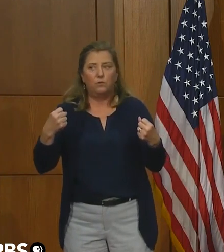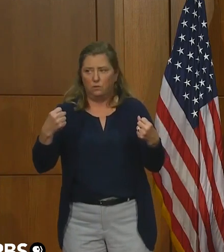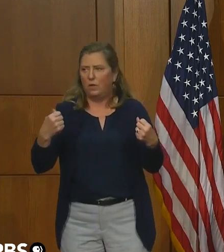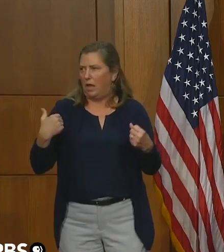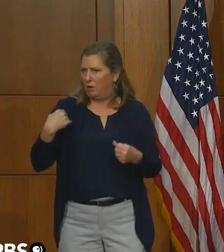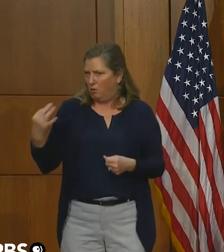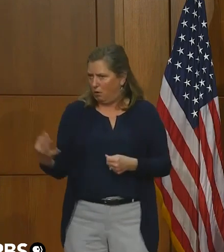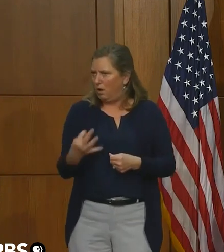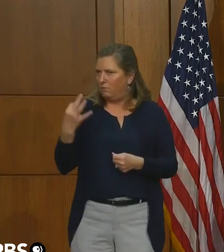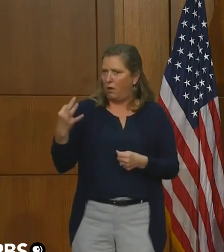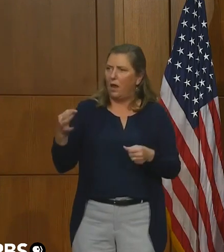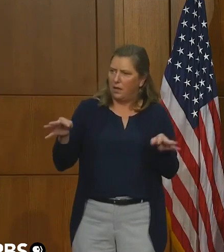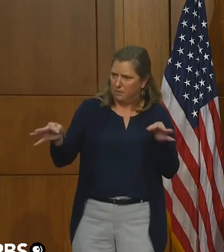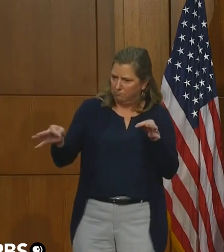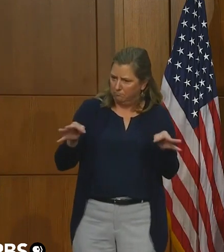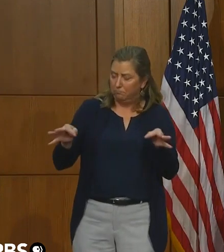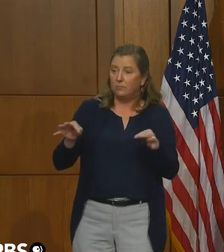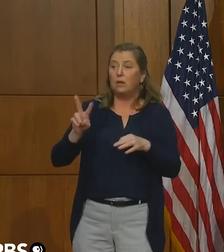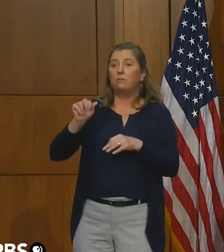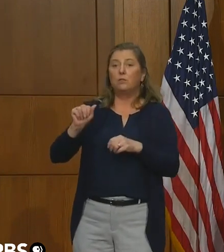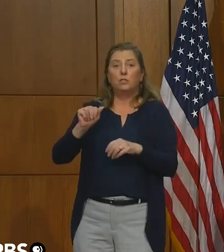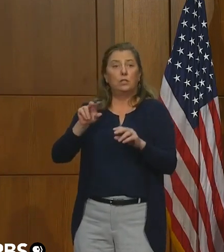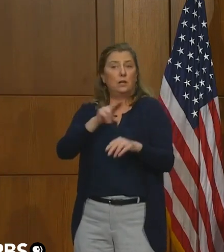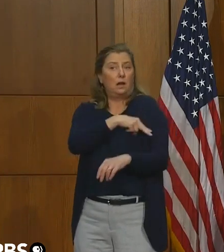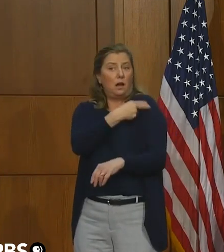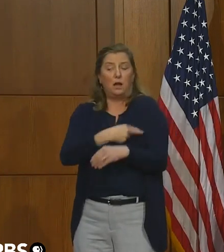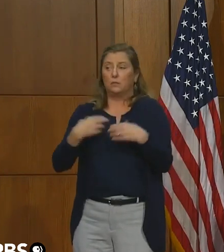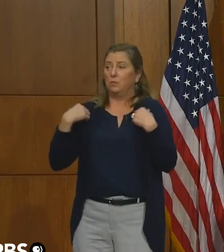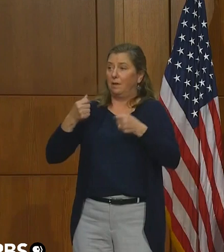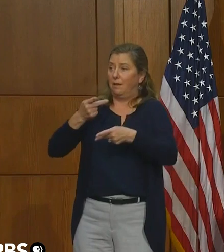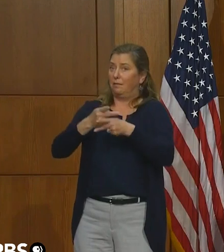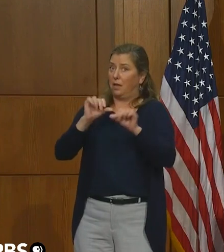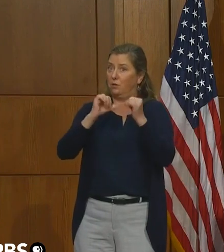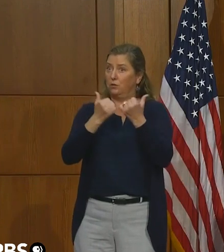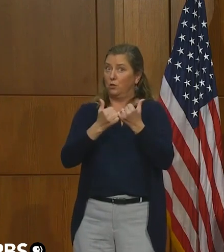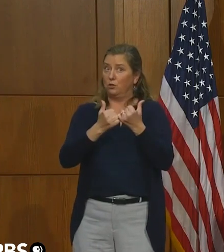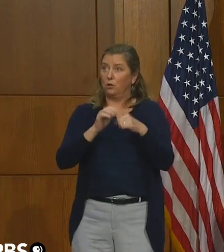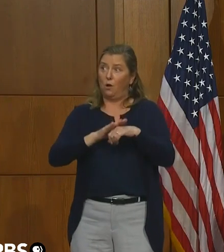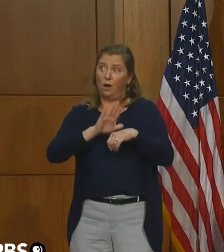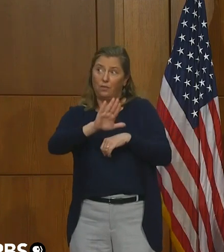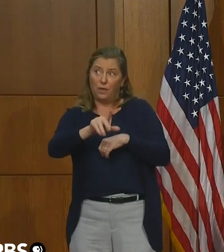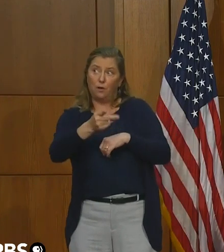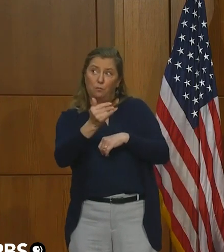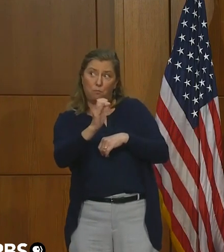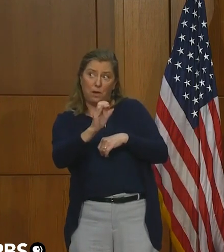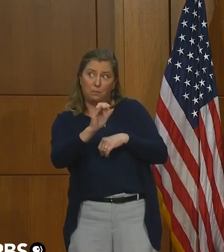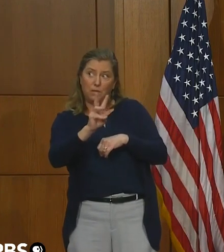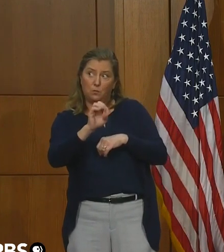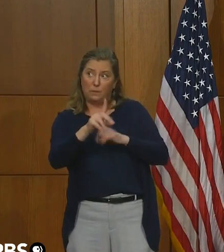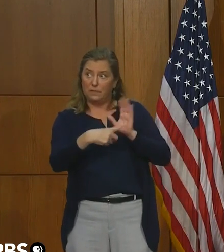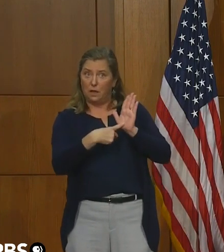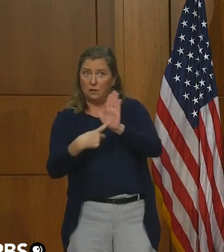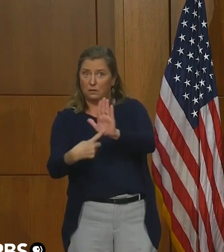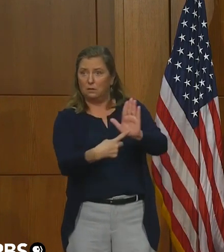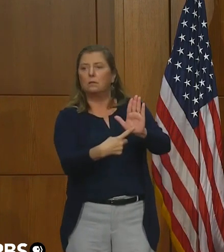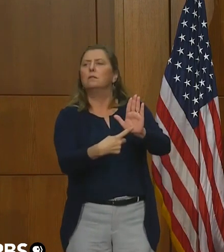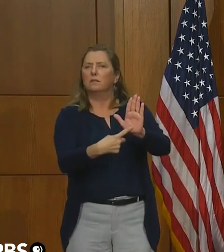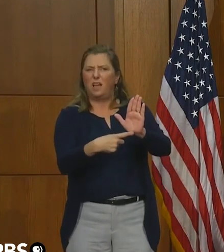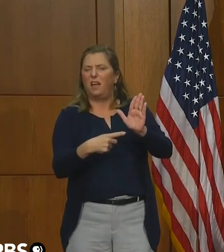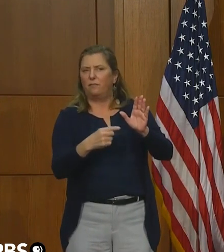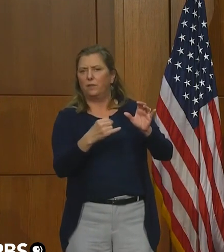on Friday that the Virginia Hospital and Healthcare Association, on their public-facing website, and again, we